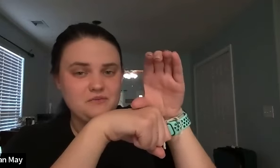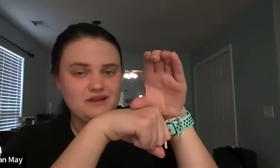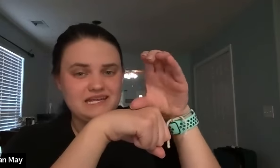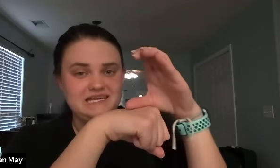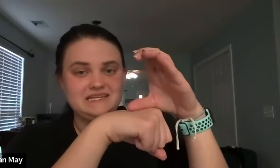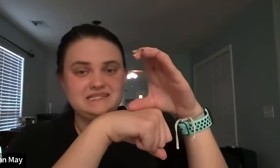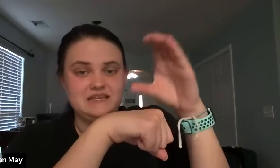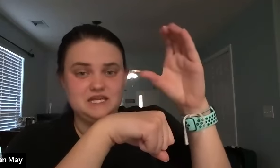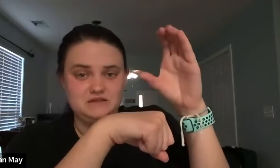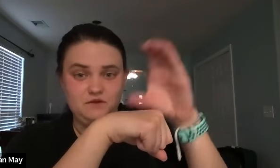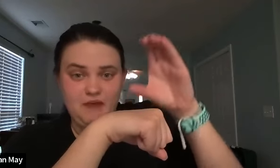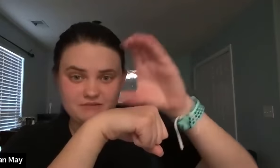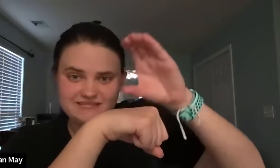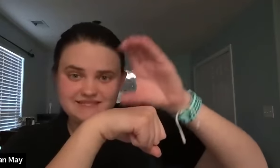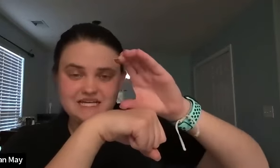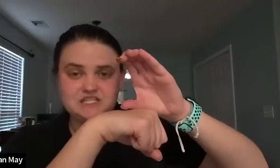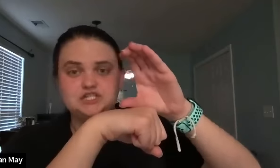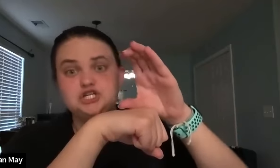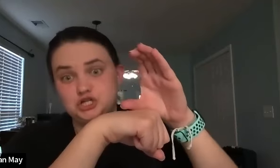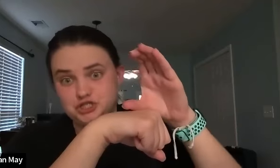one is, if you bounce it, it's church.